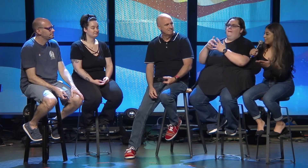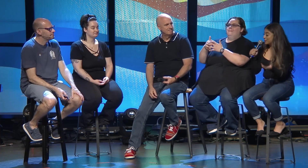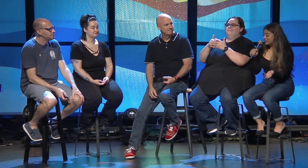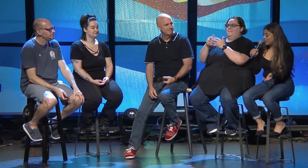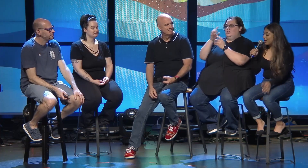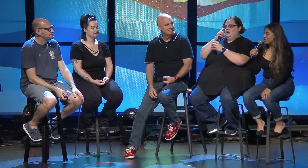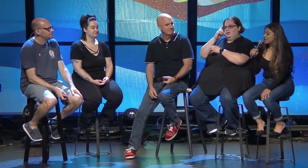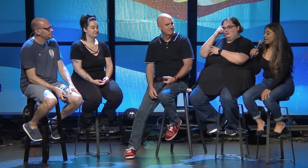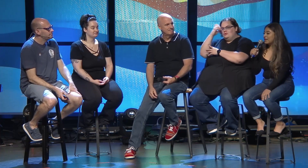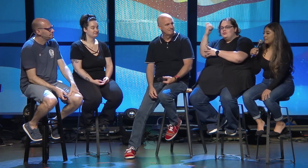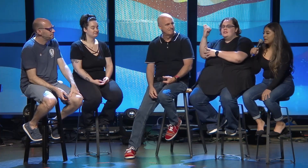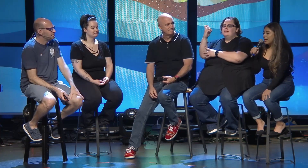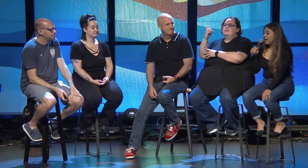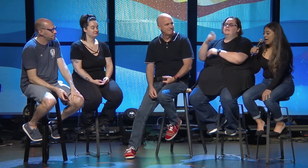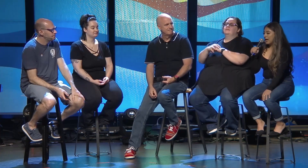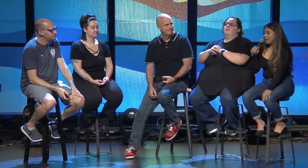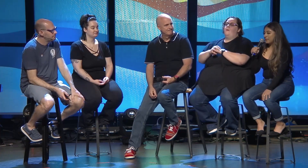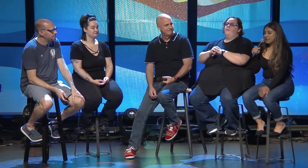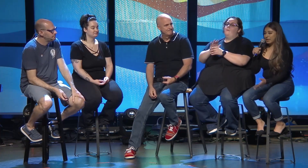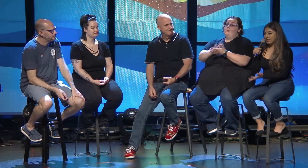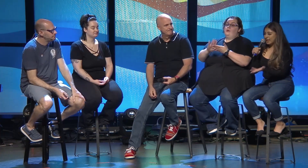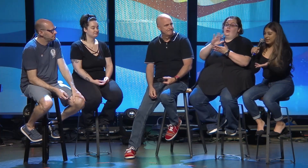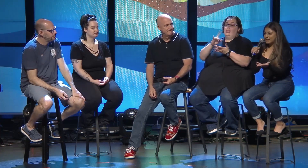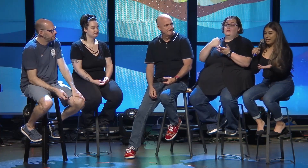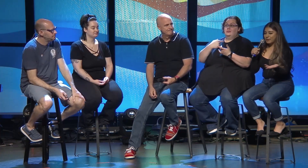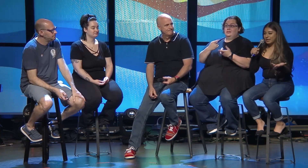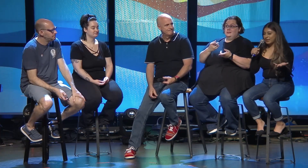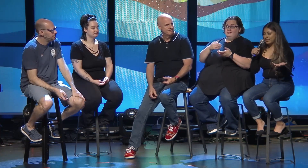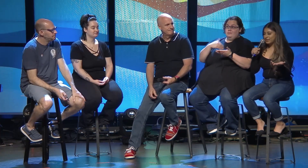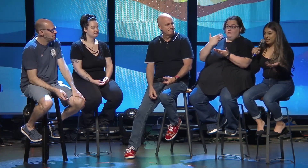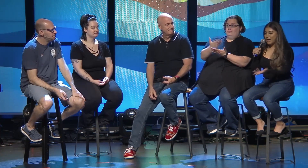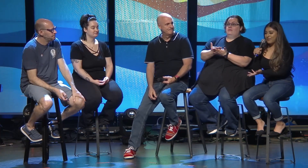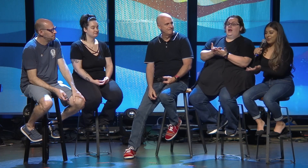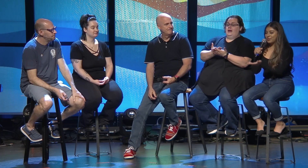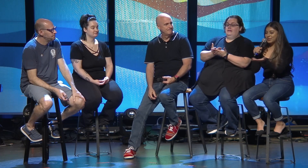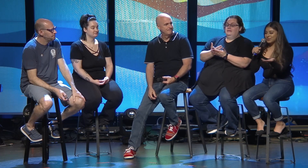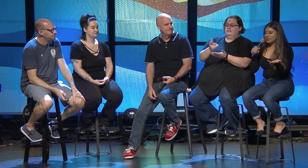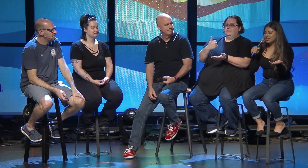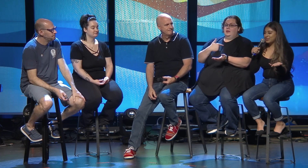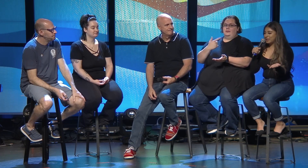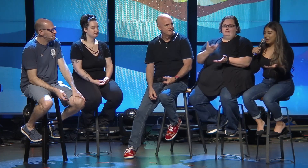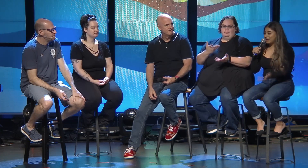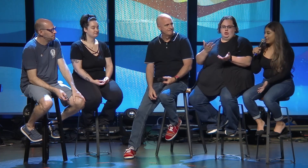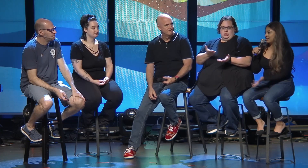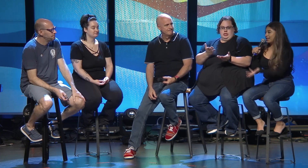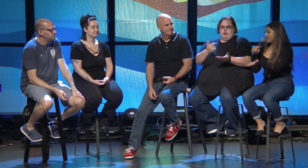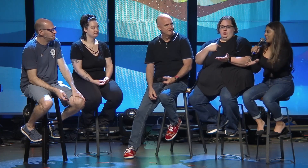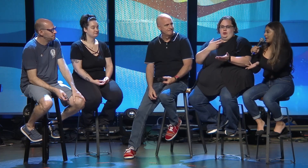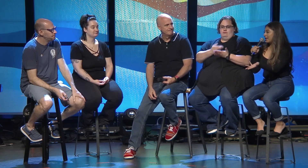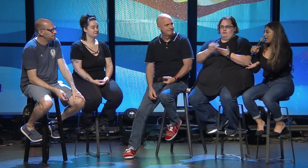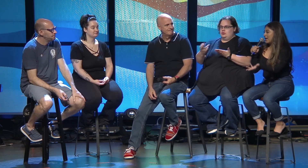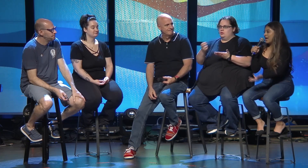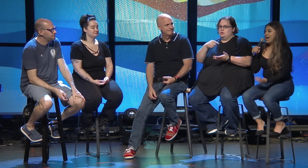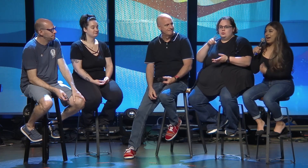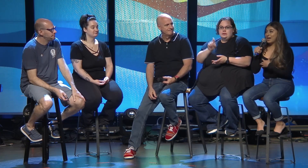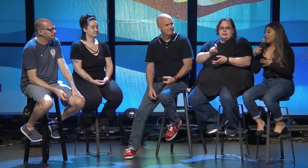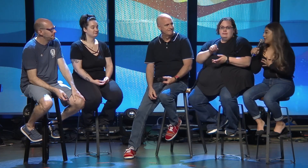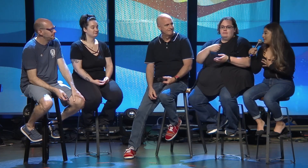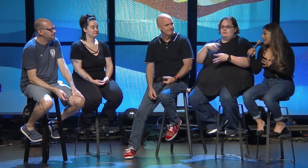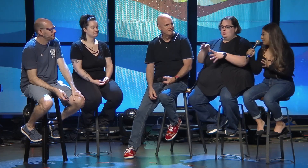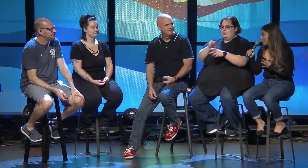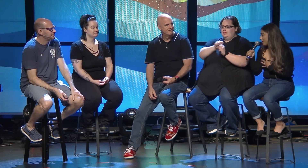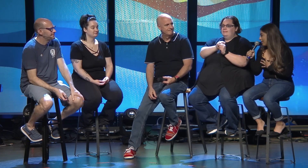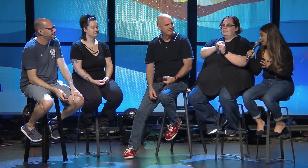the time for college came, they're like, okay, now we're here. You have all the resources you need. Take it away. I